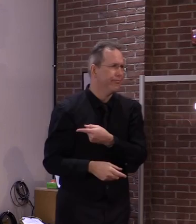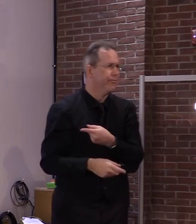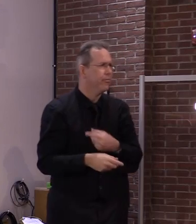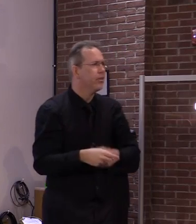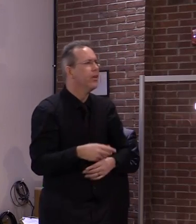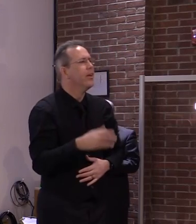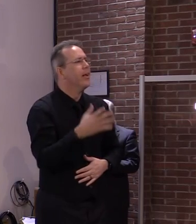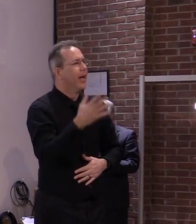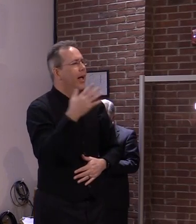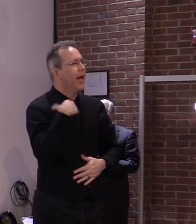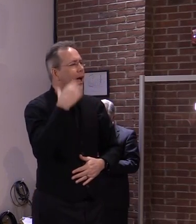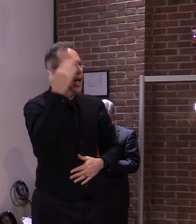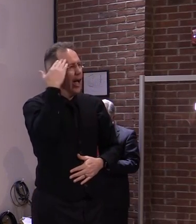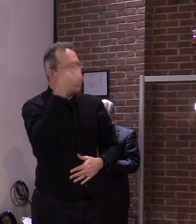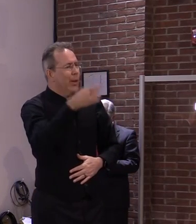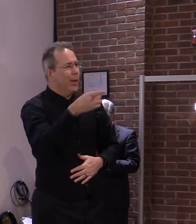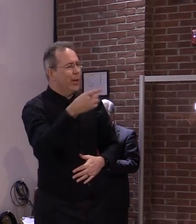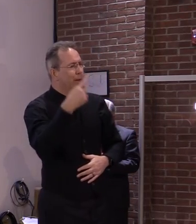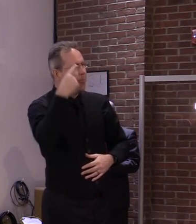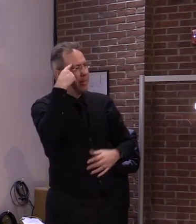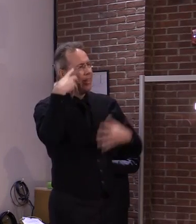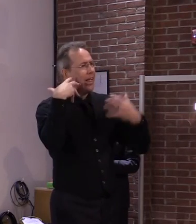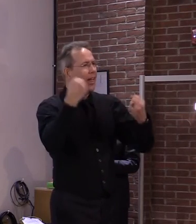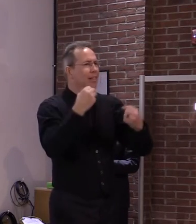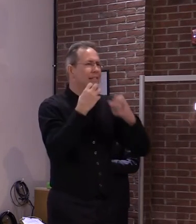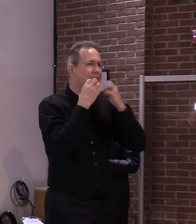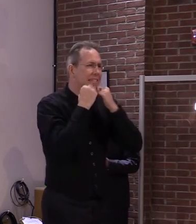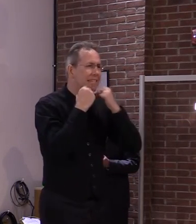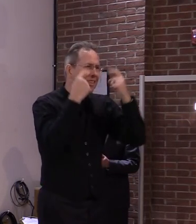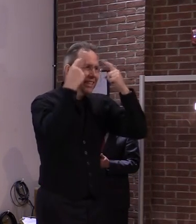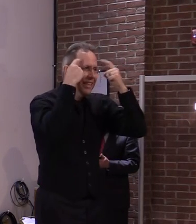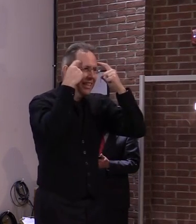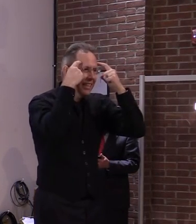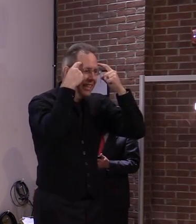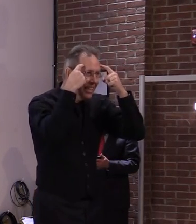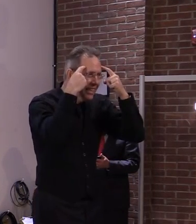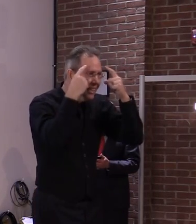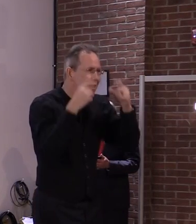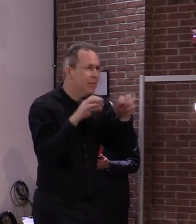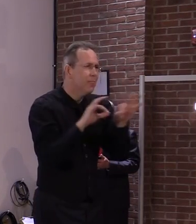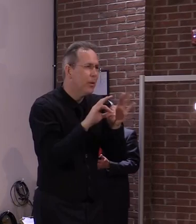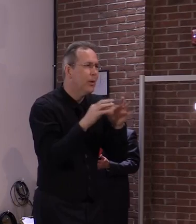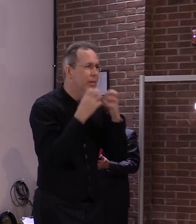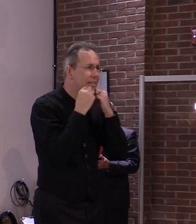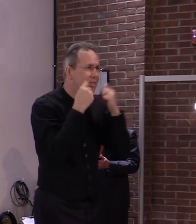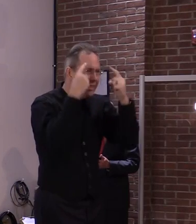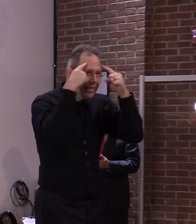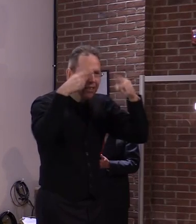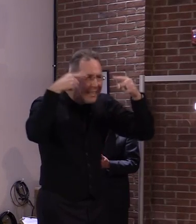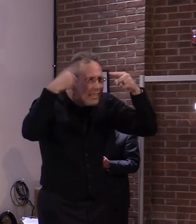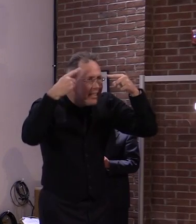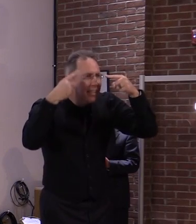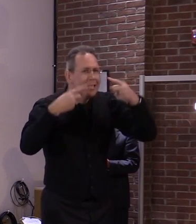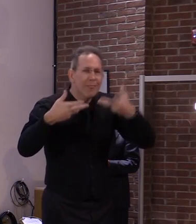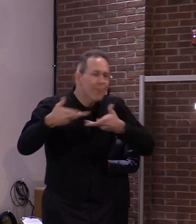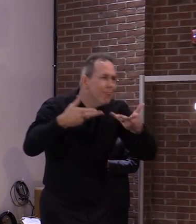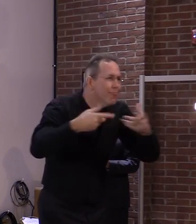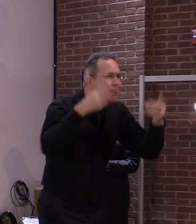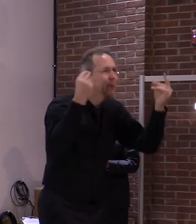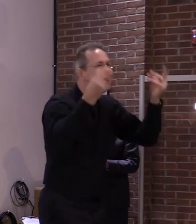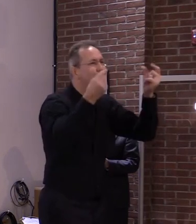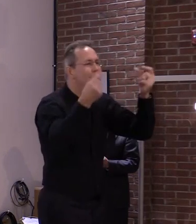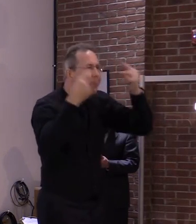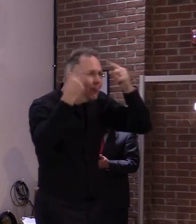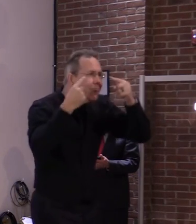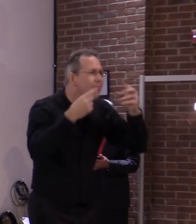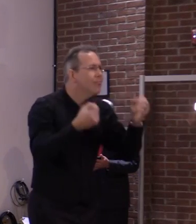those what about questions and what does this mean and can we do this? And we'll be working our way through this as we move forward,